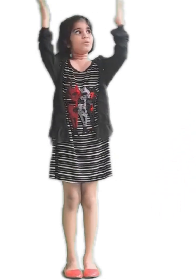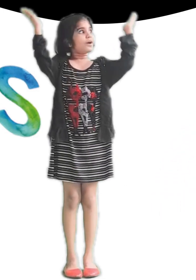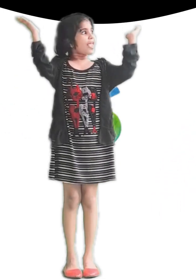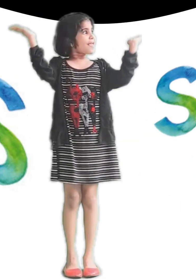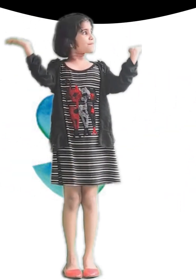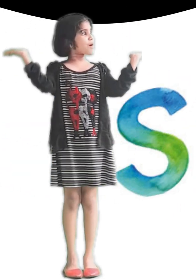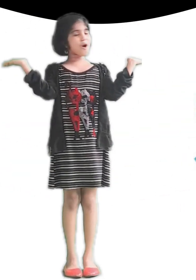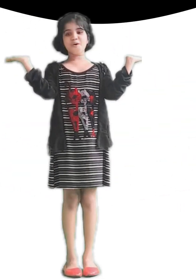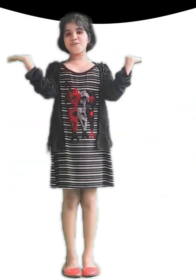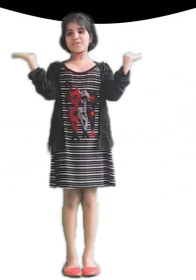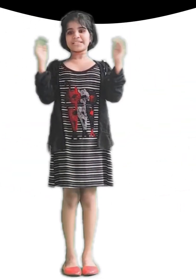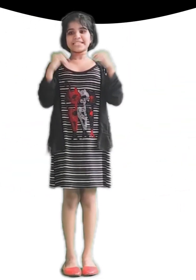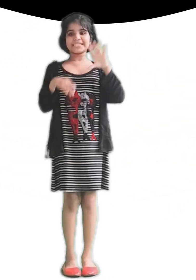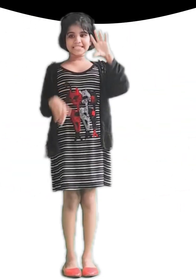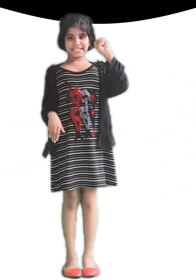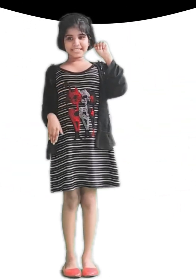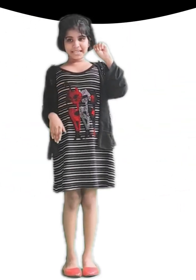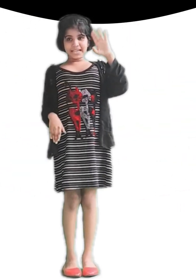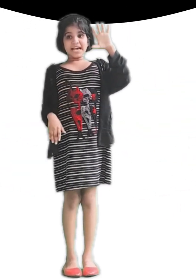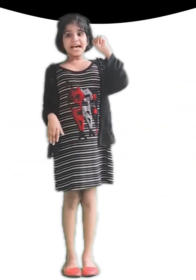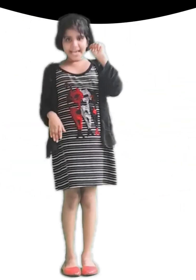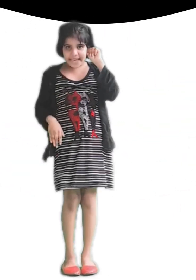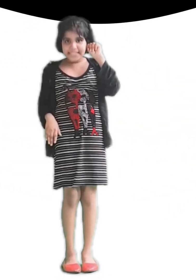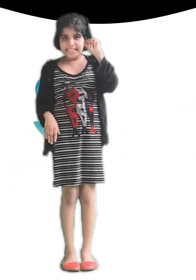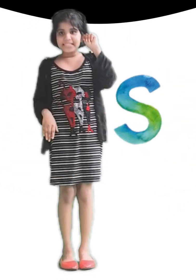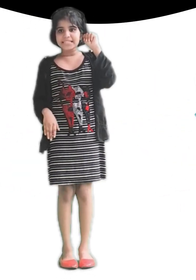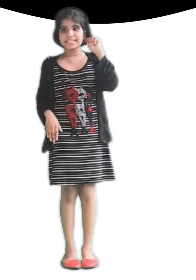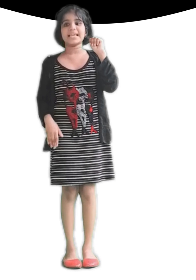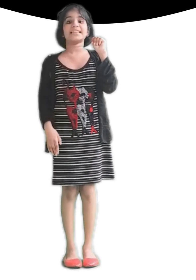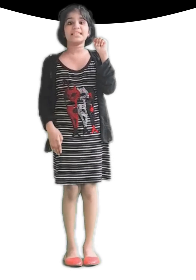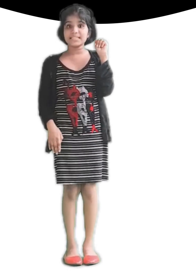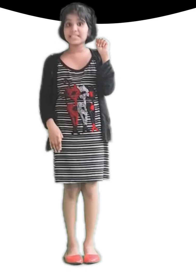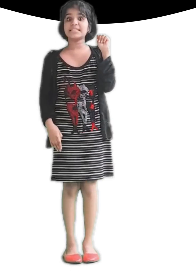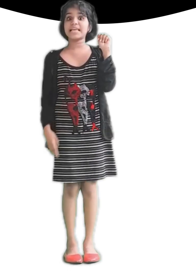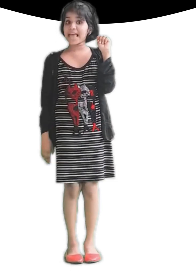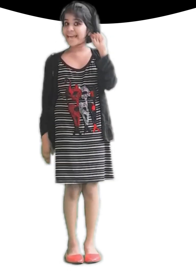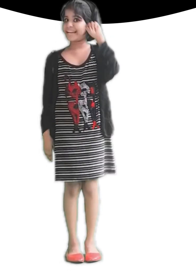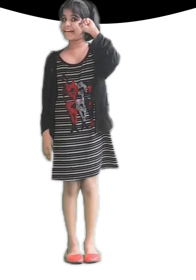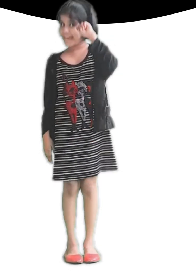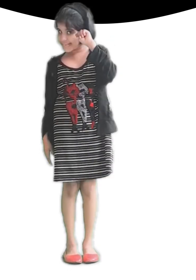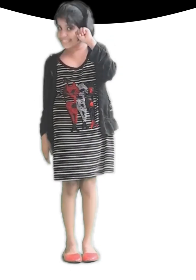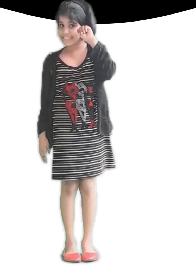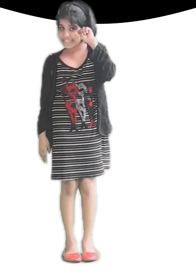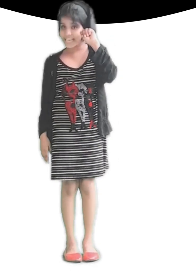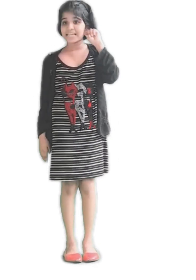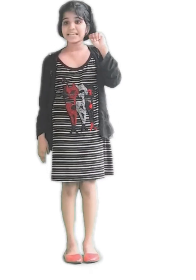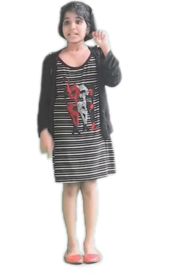rainbow. S, S, this is the letter S. S,